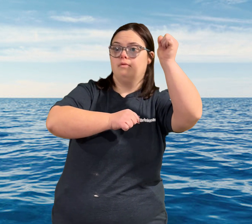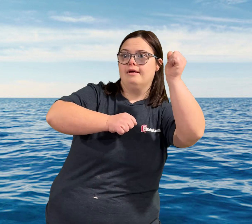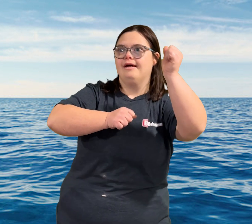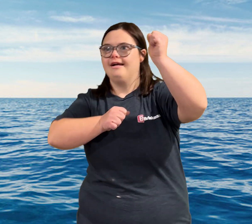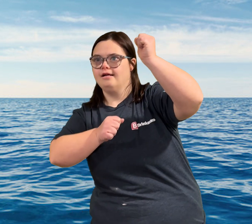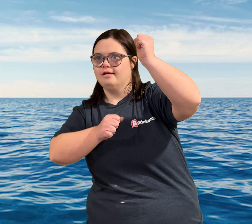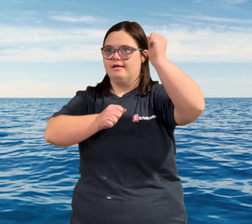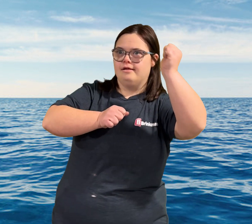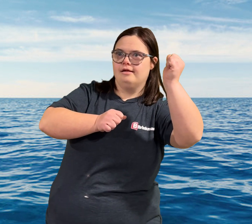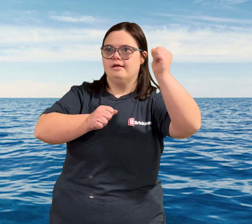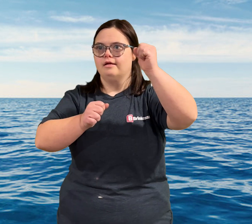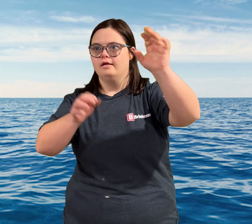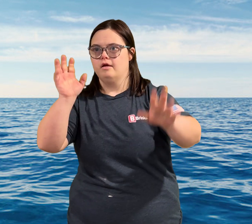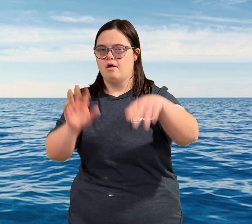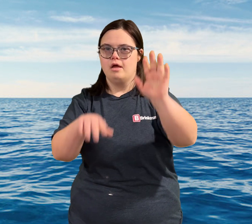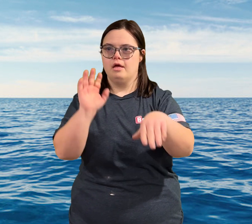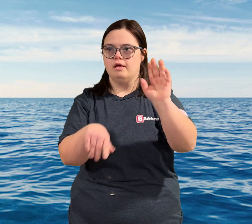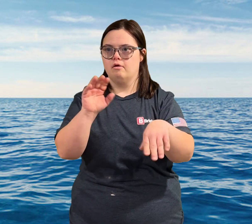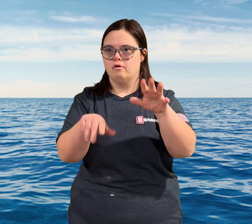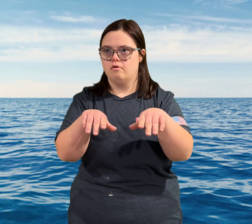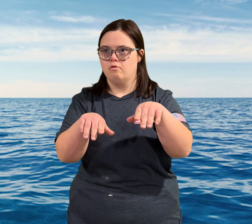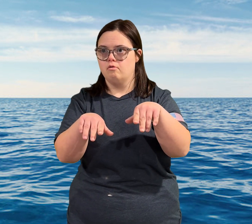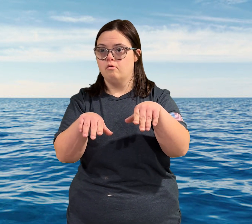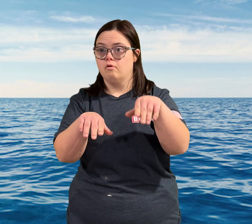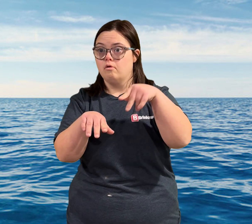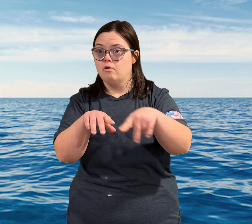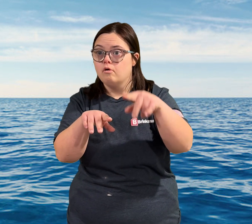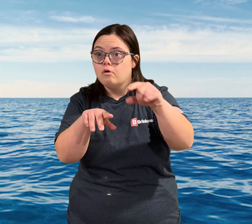dancing. I'm gonna round on those and call them,